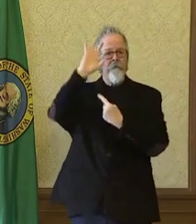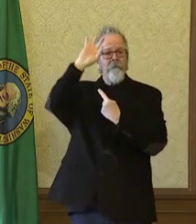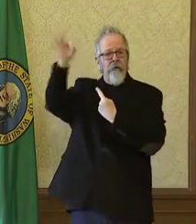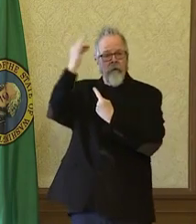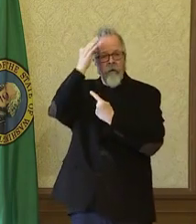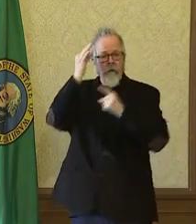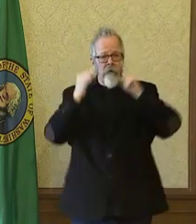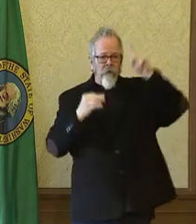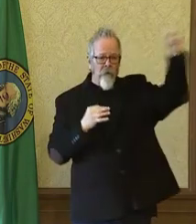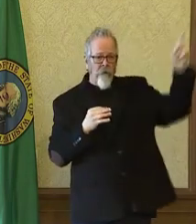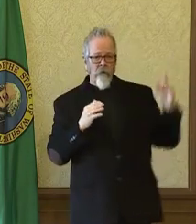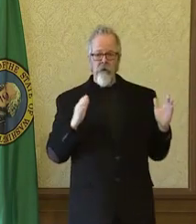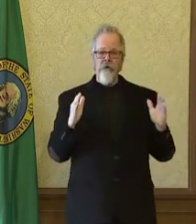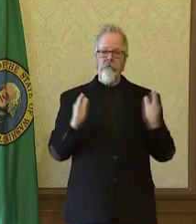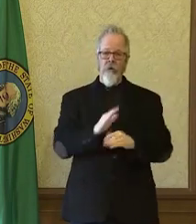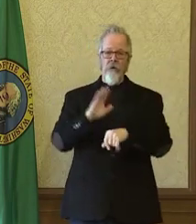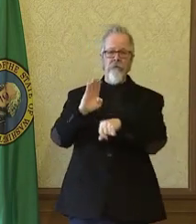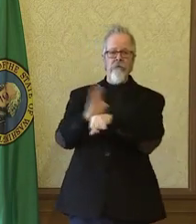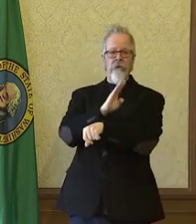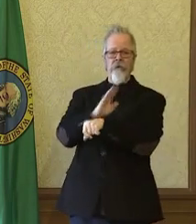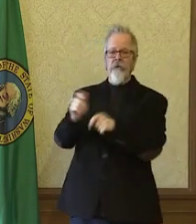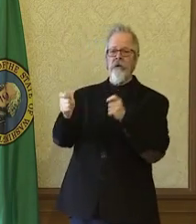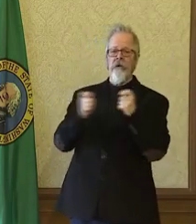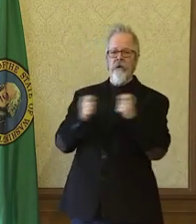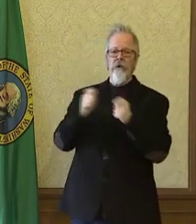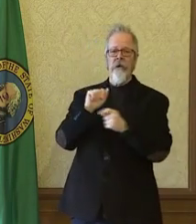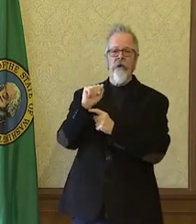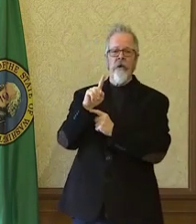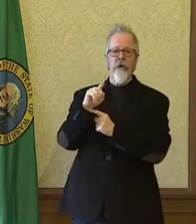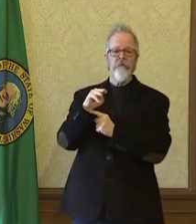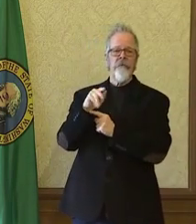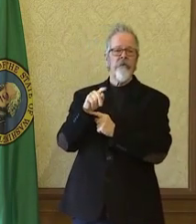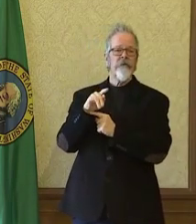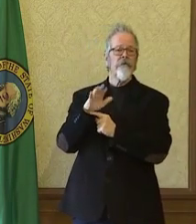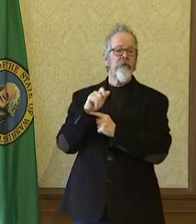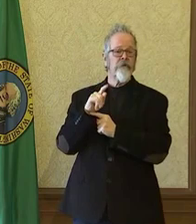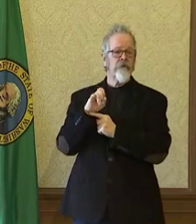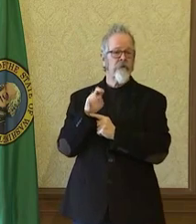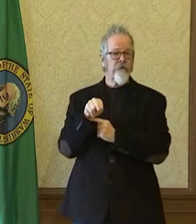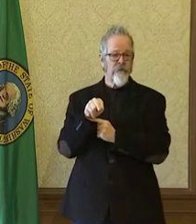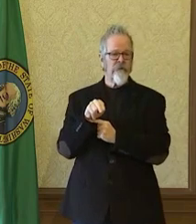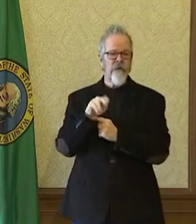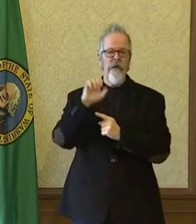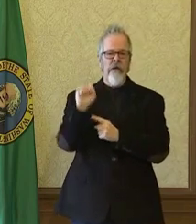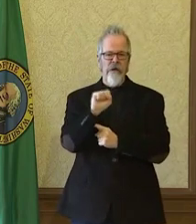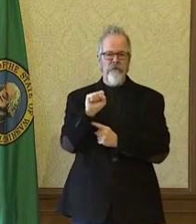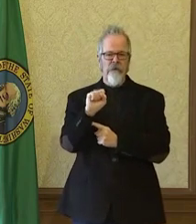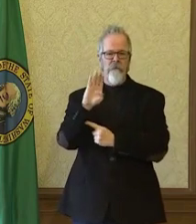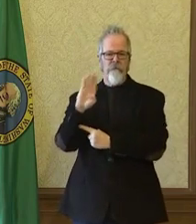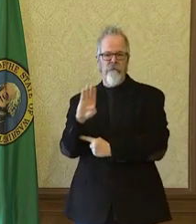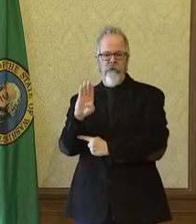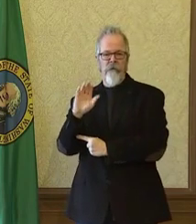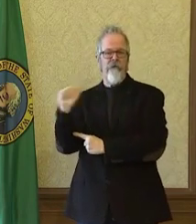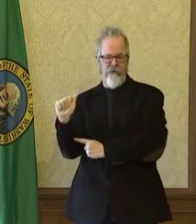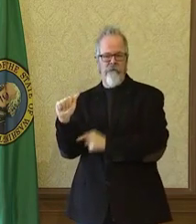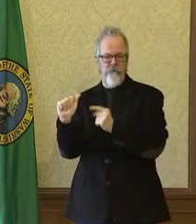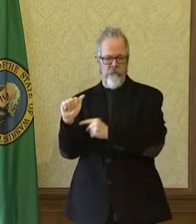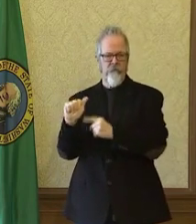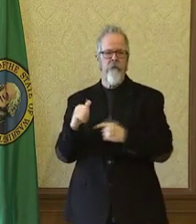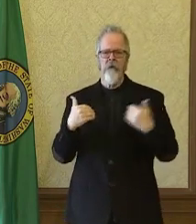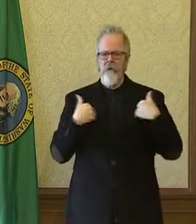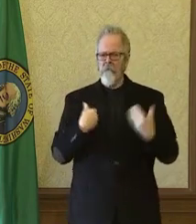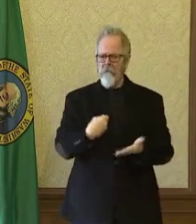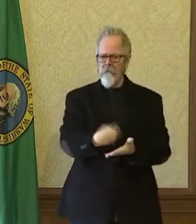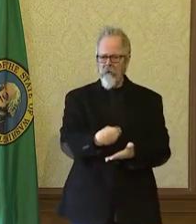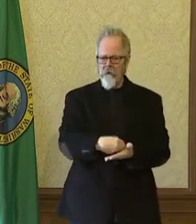office has worked with our federal congressional delegation and others to partner to enable this program in Washington State by requesting